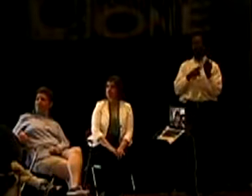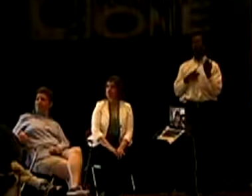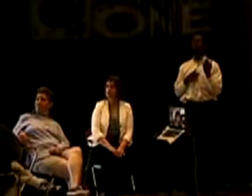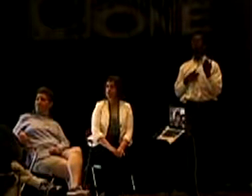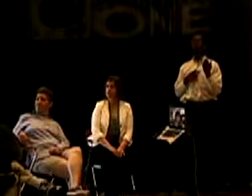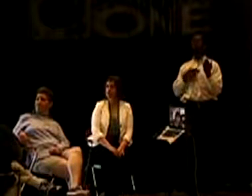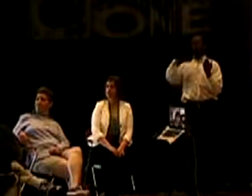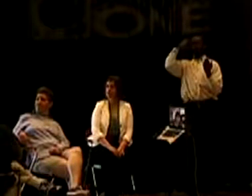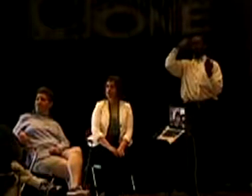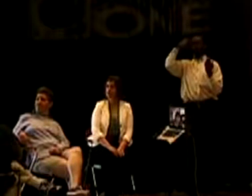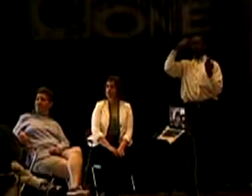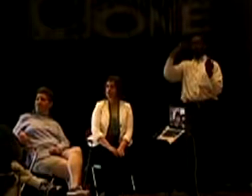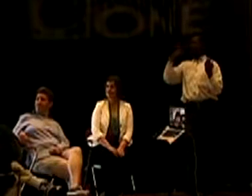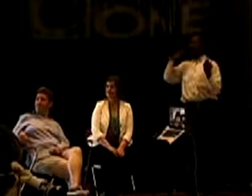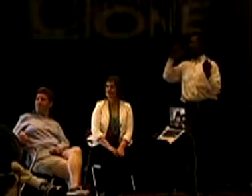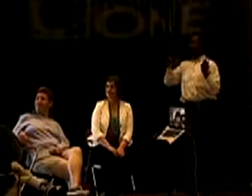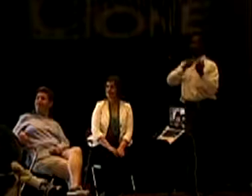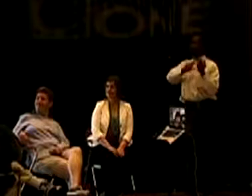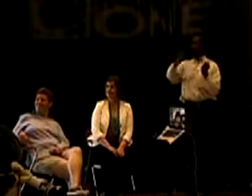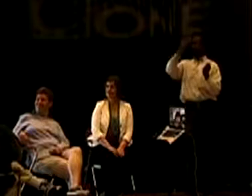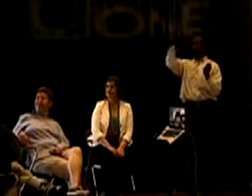So I did read the script before I came,